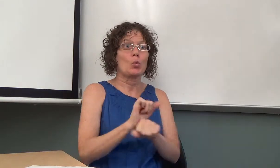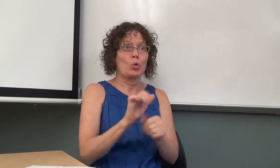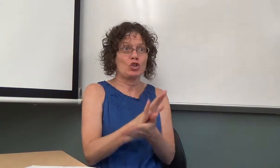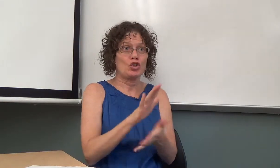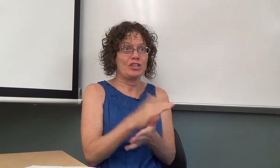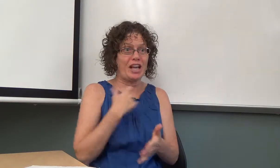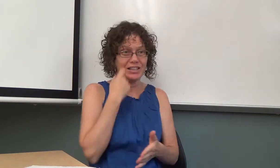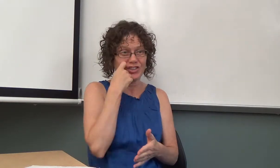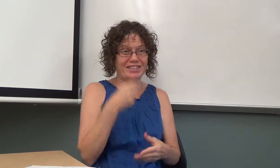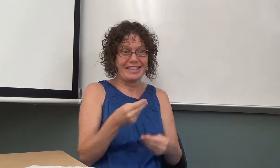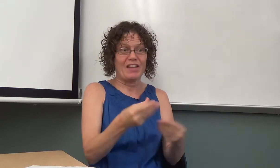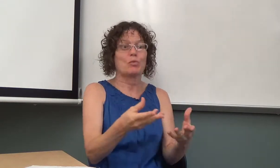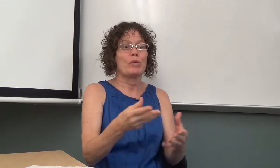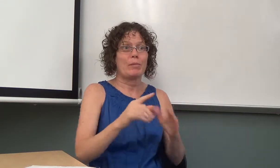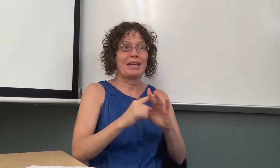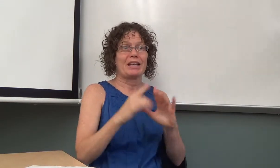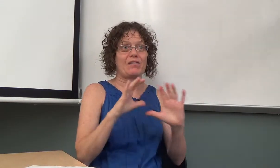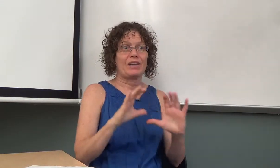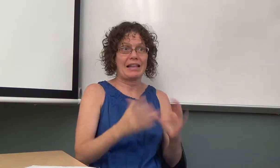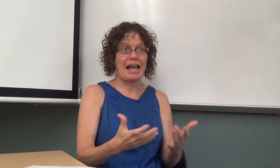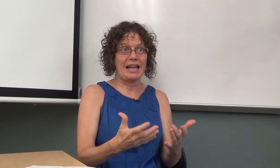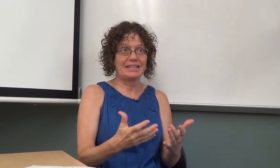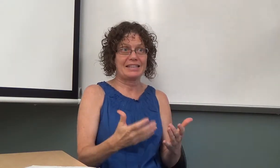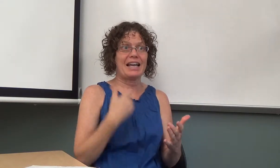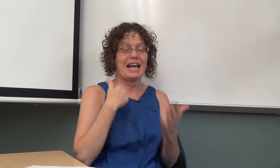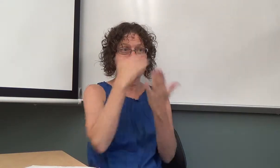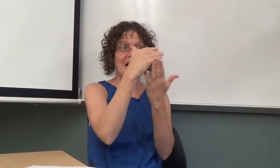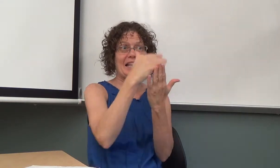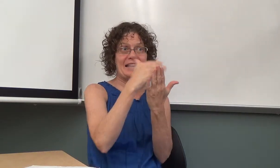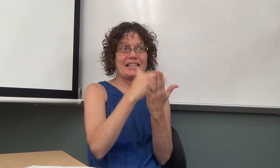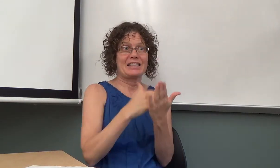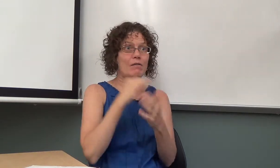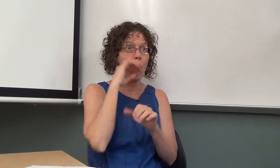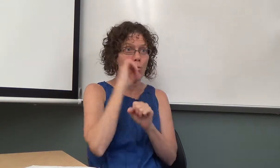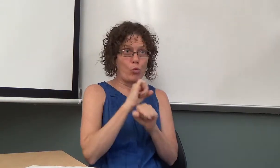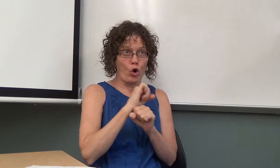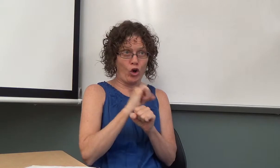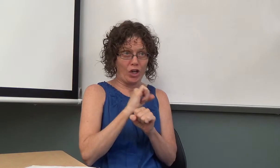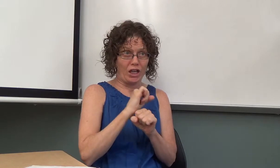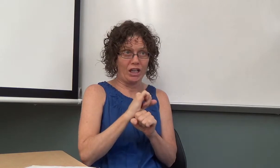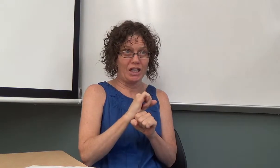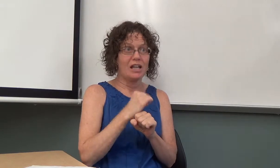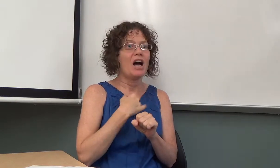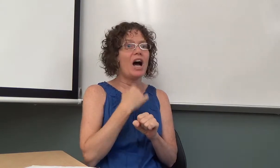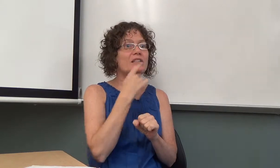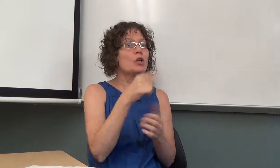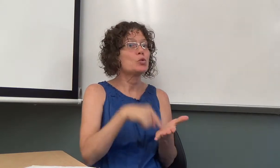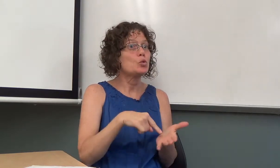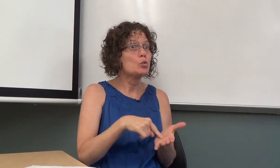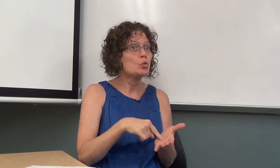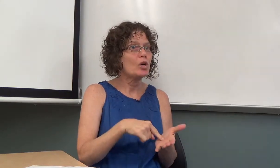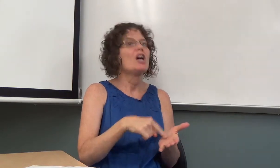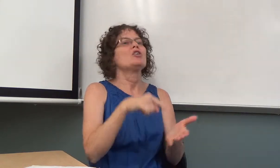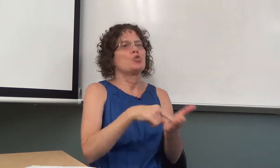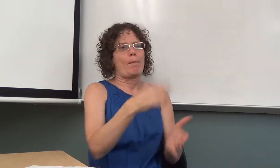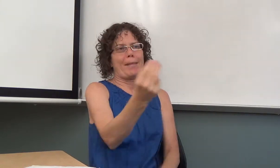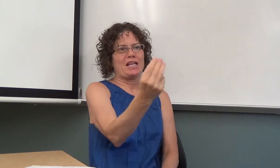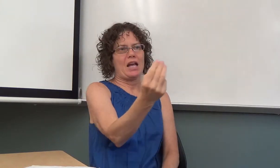you at the beginning of class that gives you the little list of homework assignment. And I'll tell you when that's due. That's due on Monday.